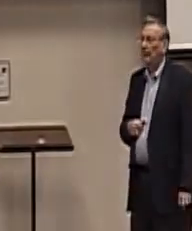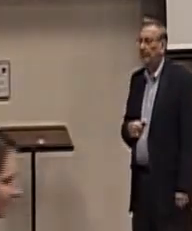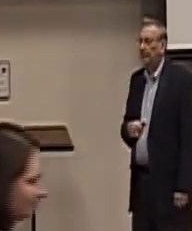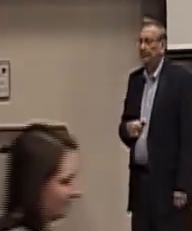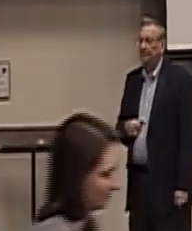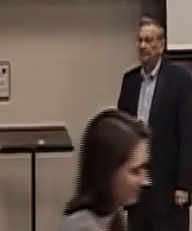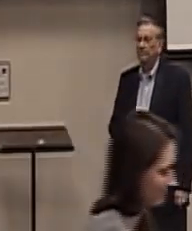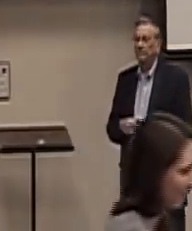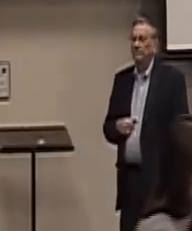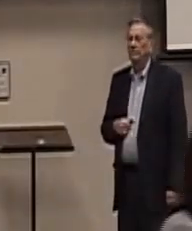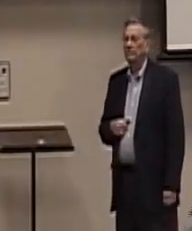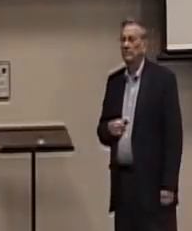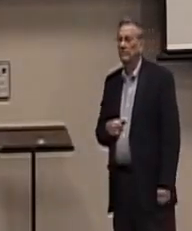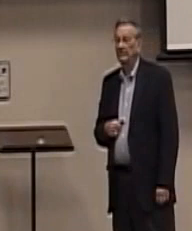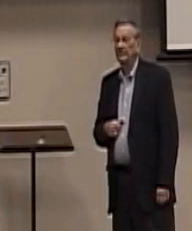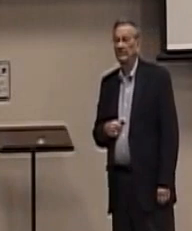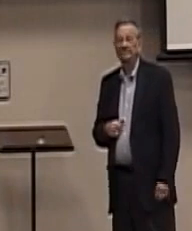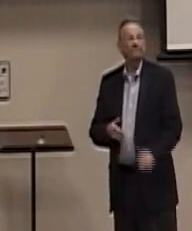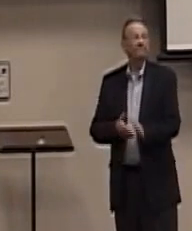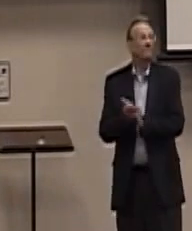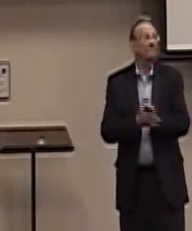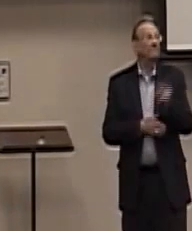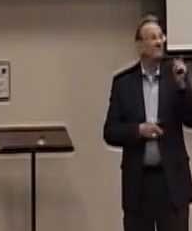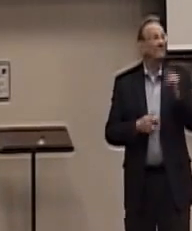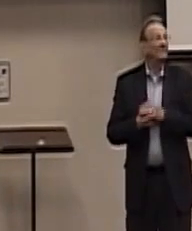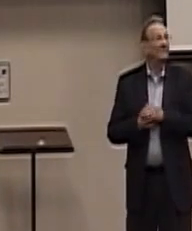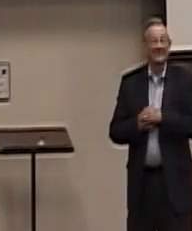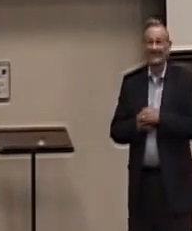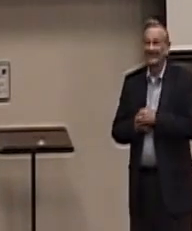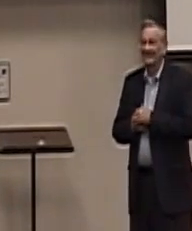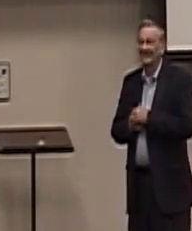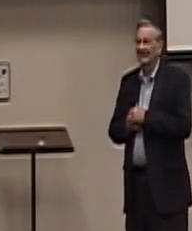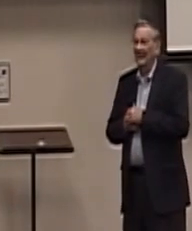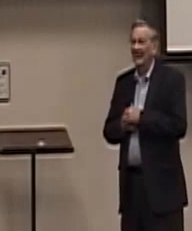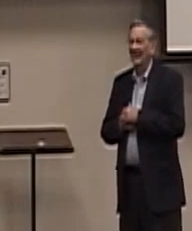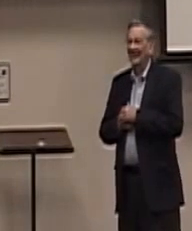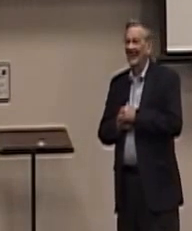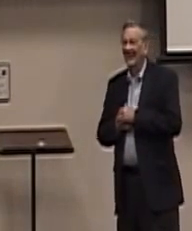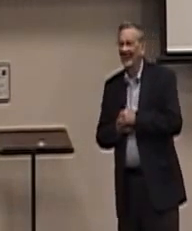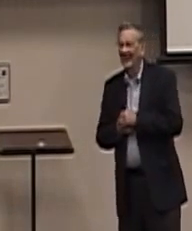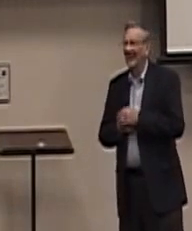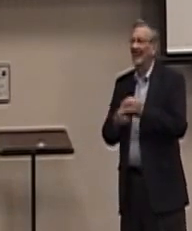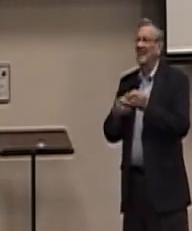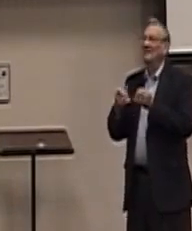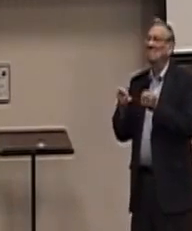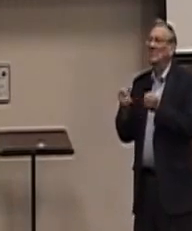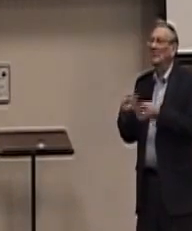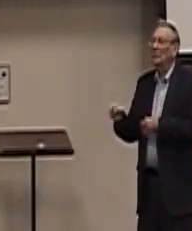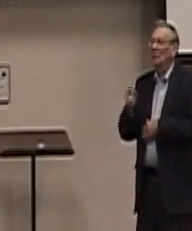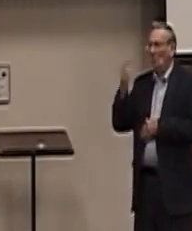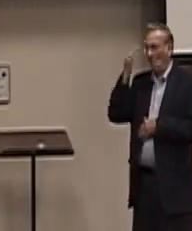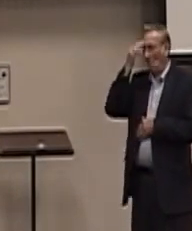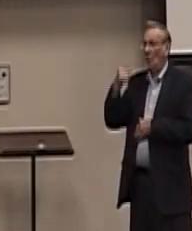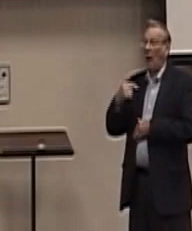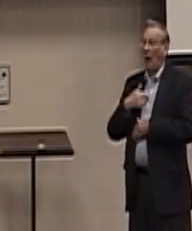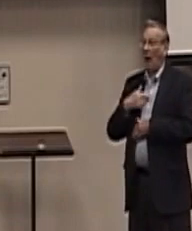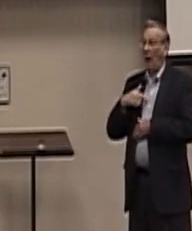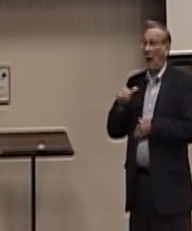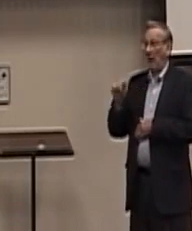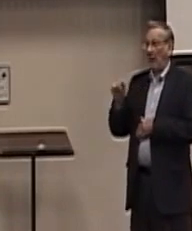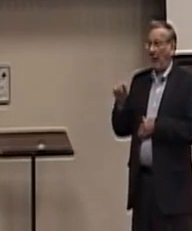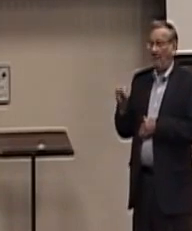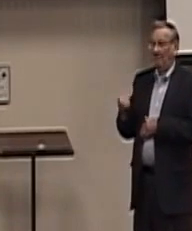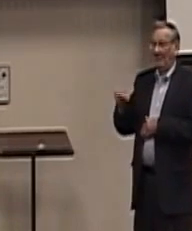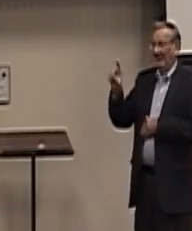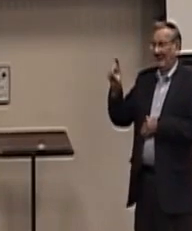All right, we're all up there. Well, I think as many of you know, I am the Dean of Missions